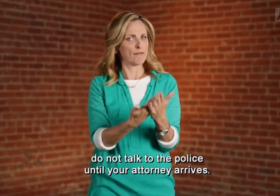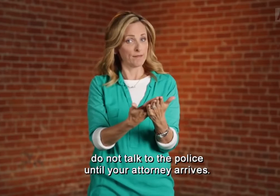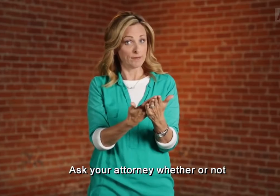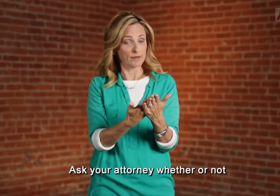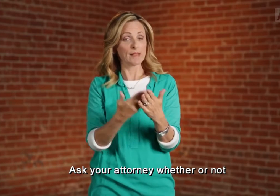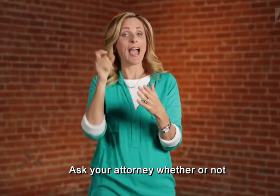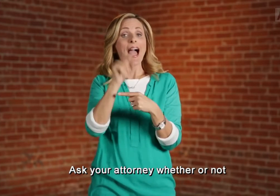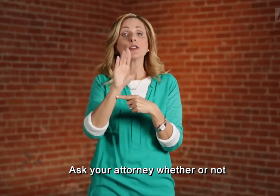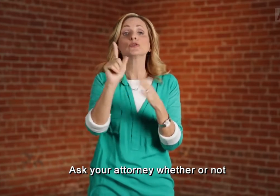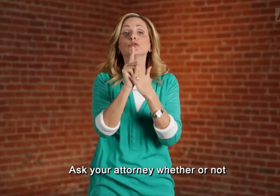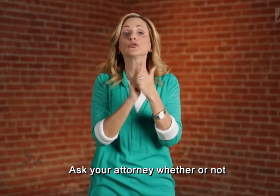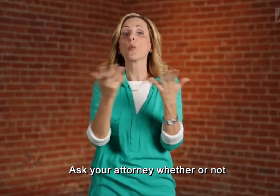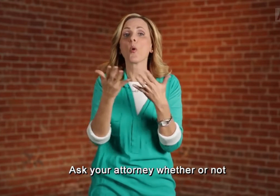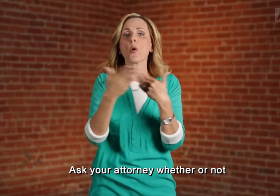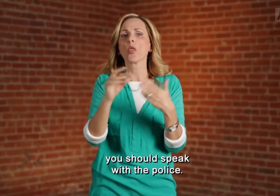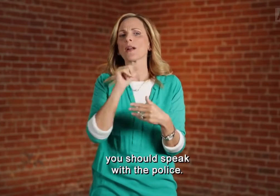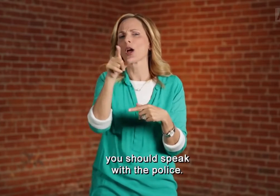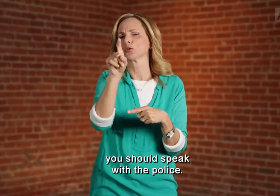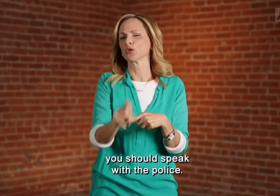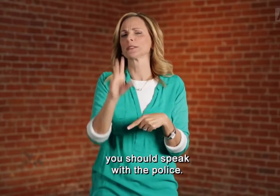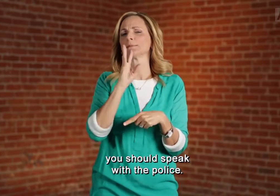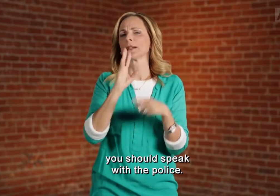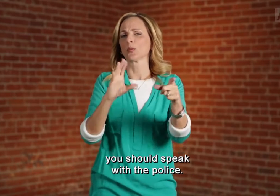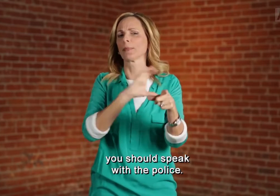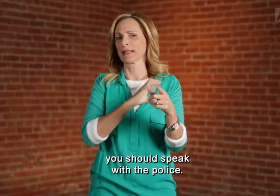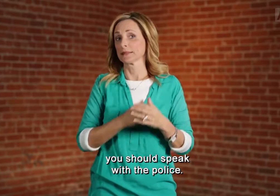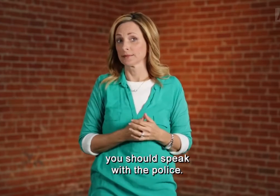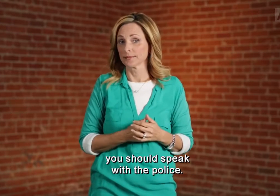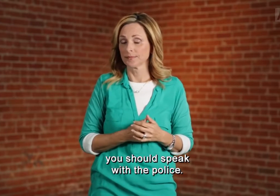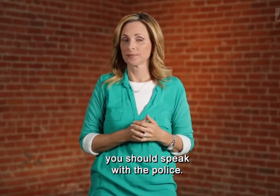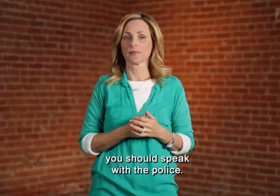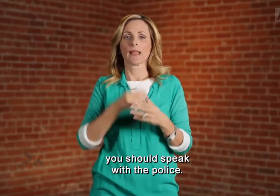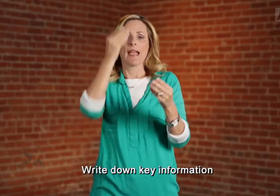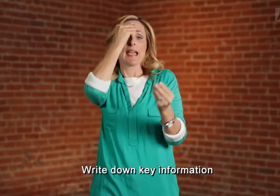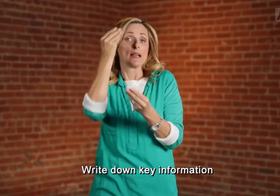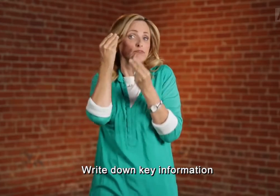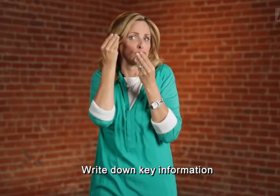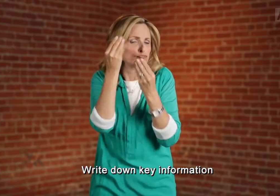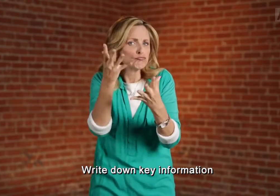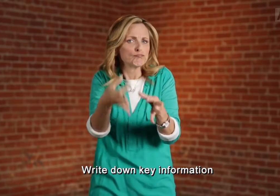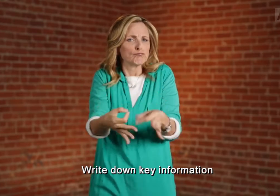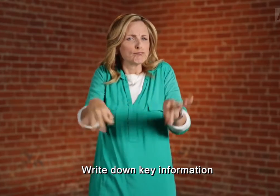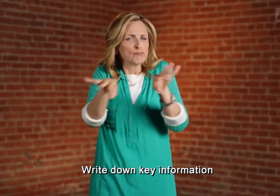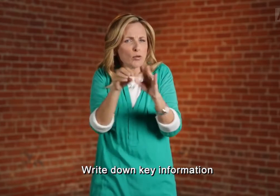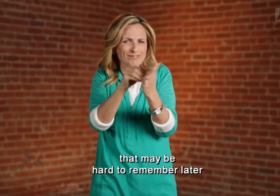arrives. Ask your attorney whether or not you should speak with the police. Write down key